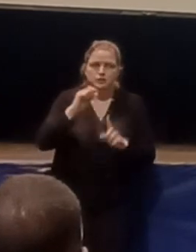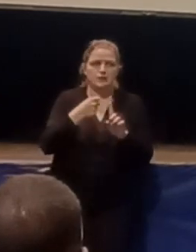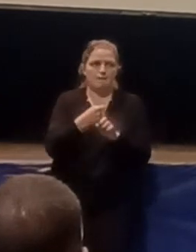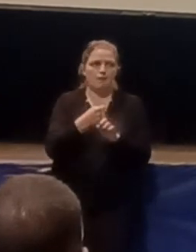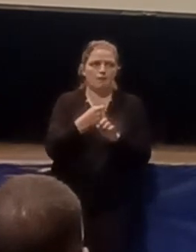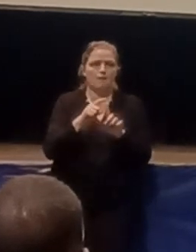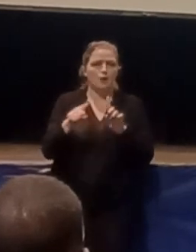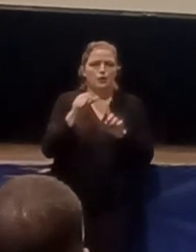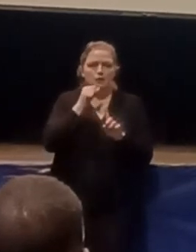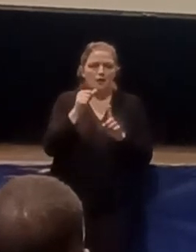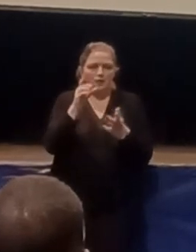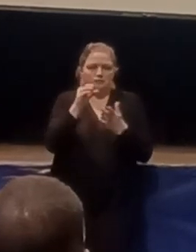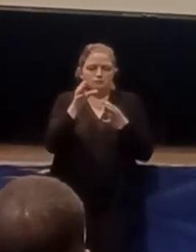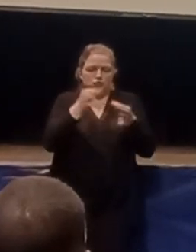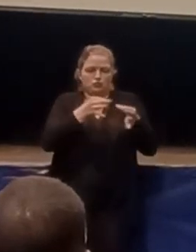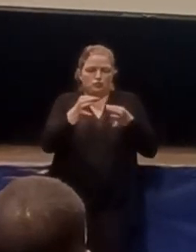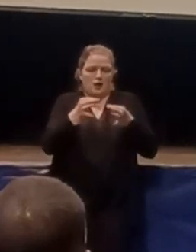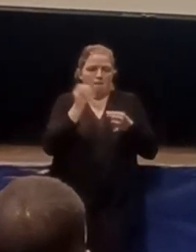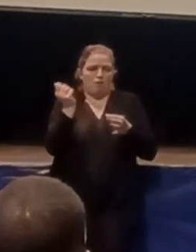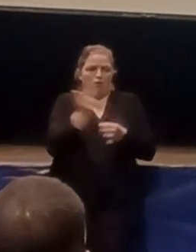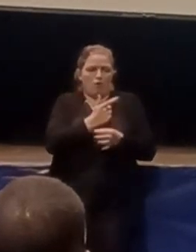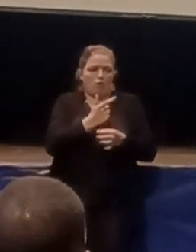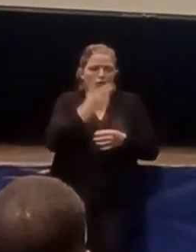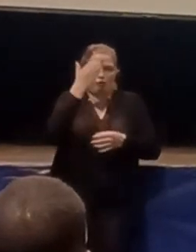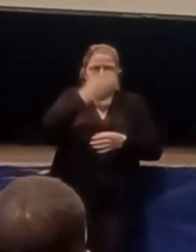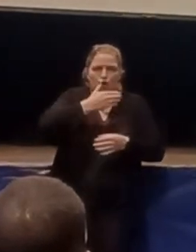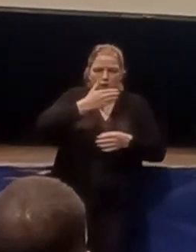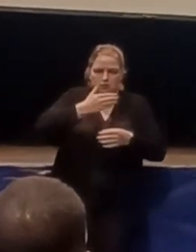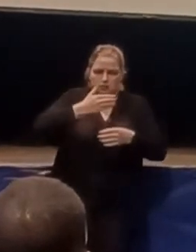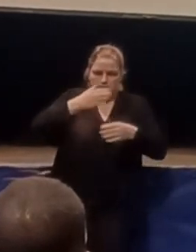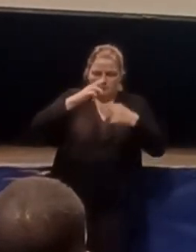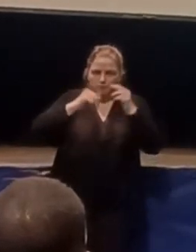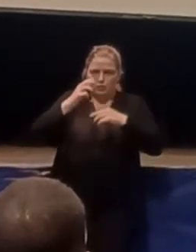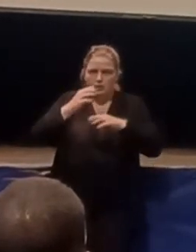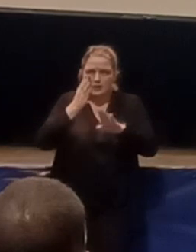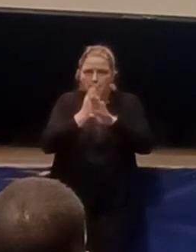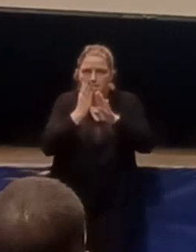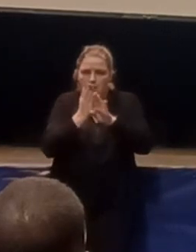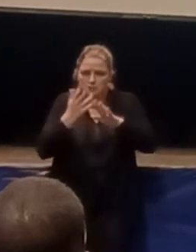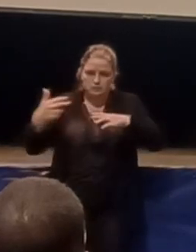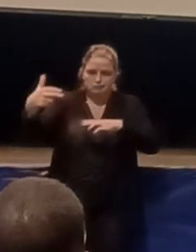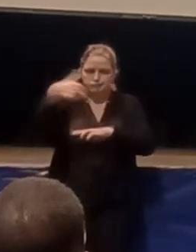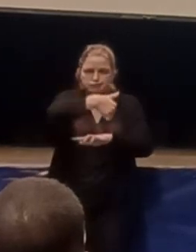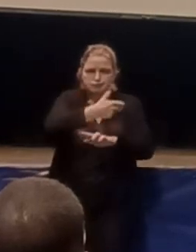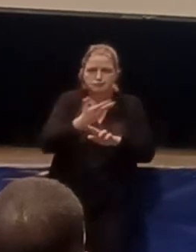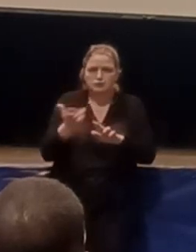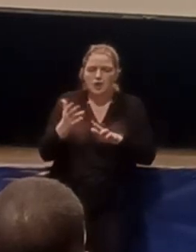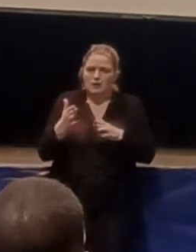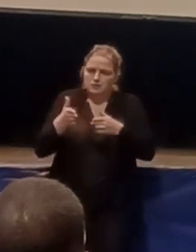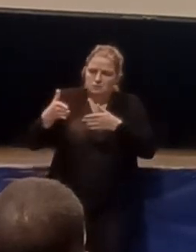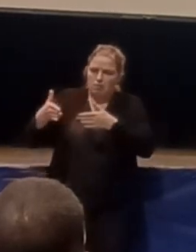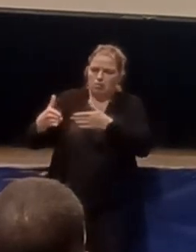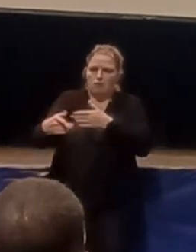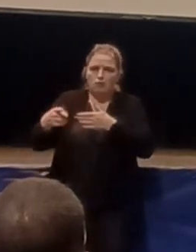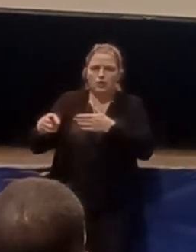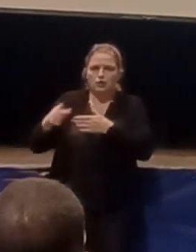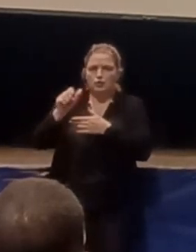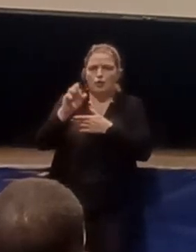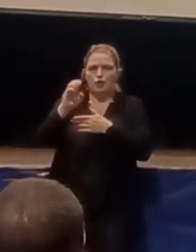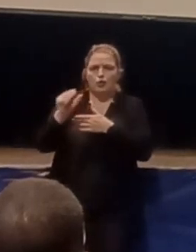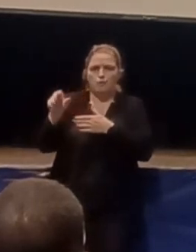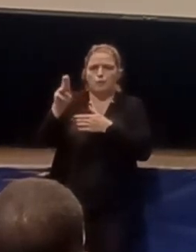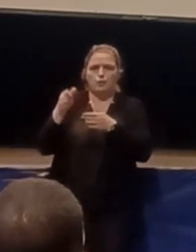didn't describe is the front of your building. Actually, the bus circulation is right along the Arbor